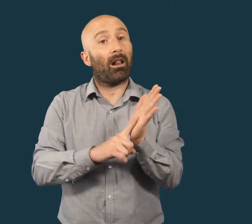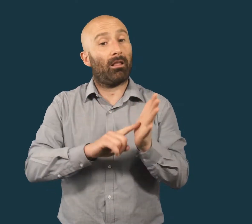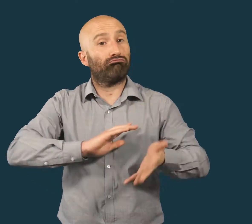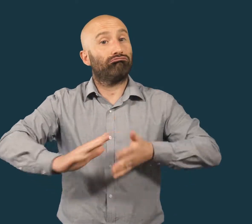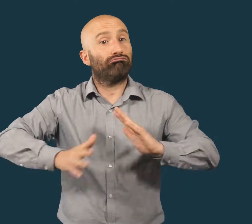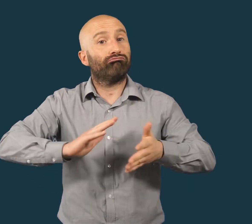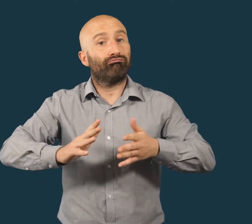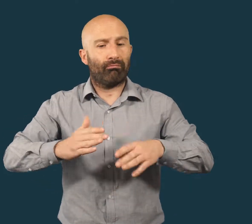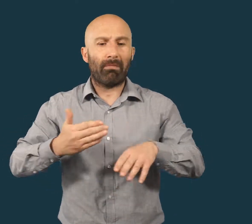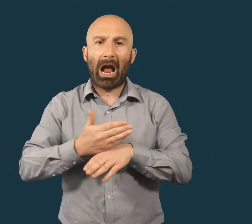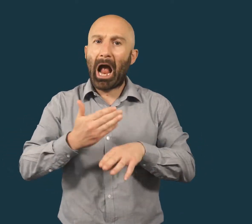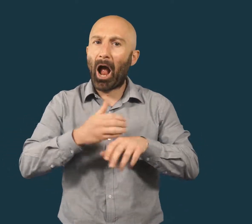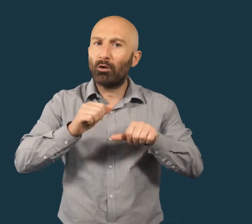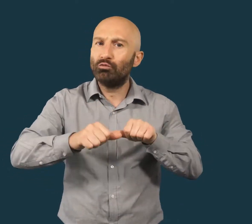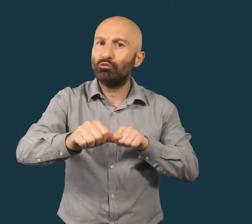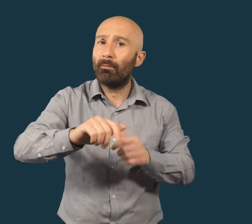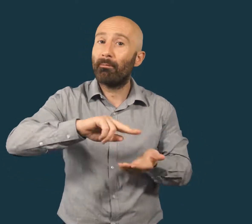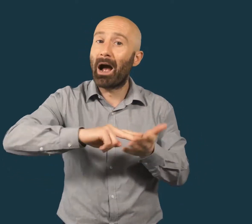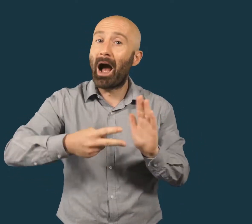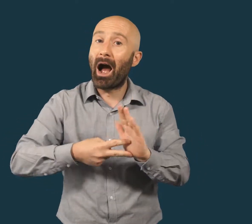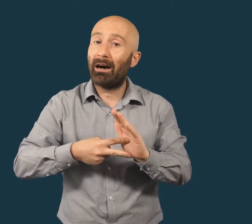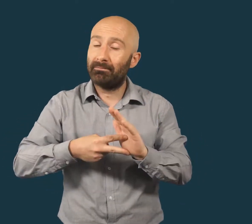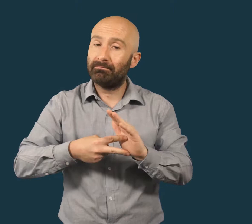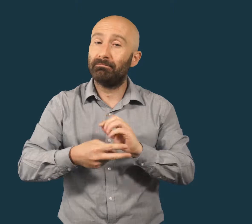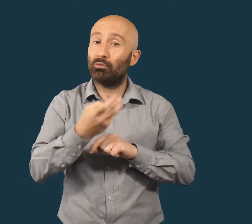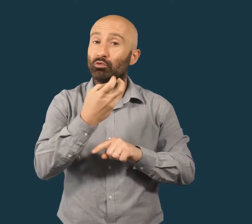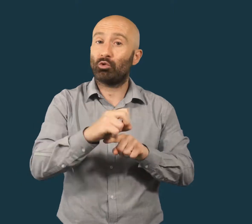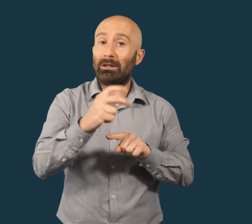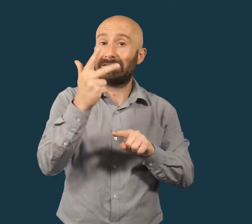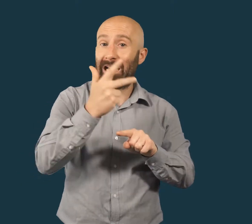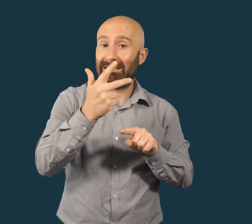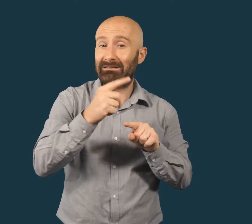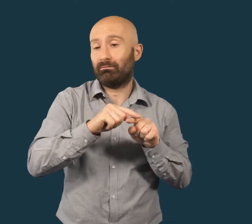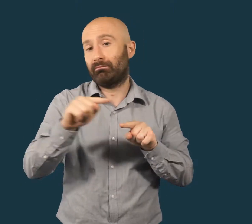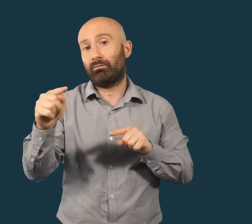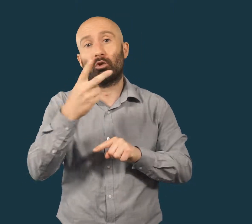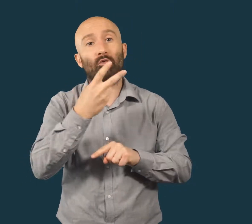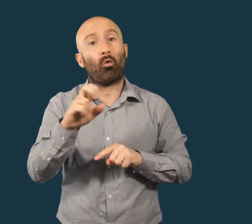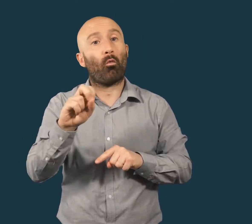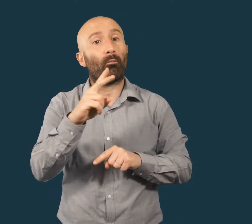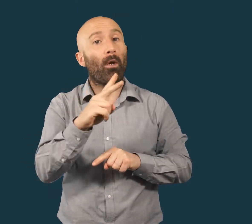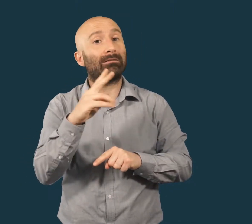BSL Action Plan 2018-2024